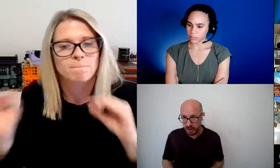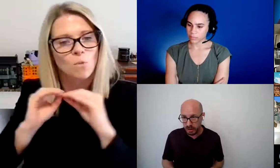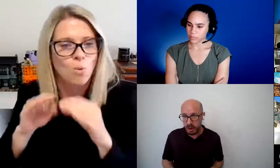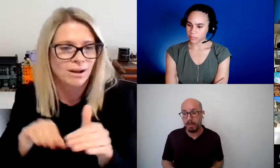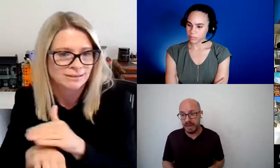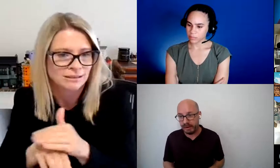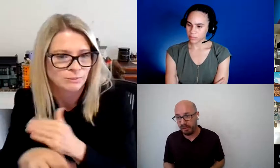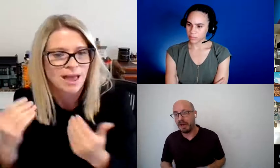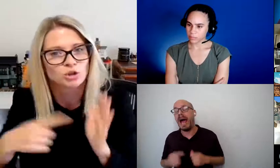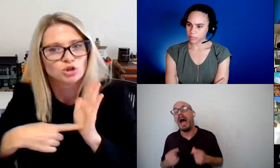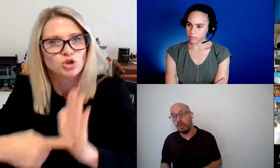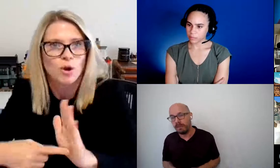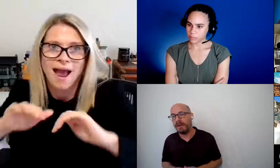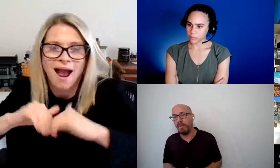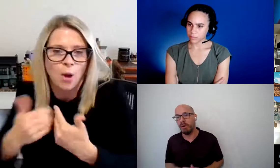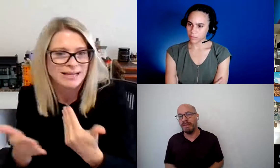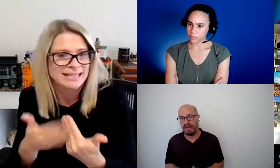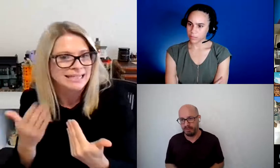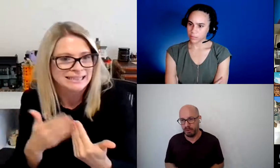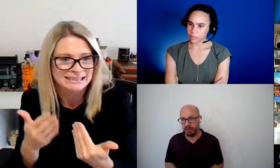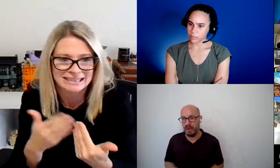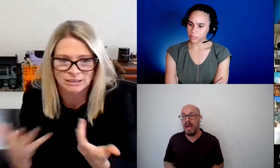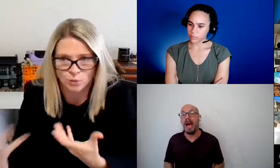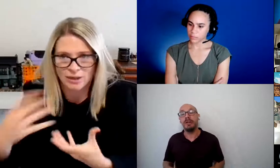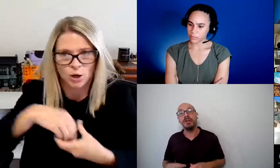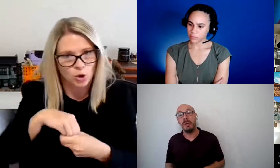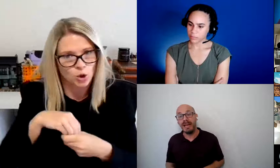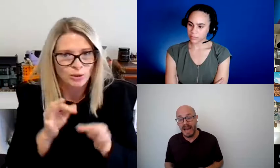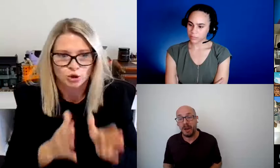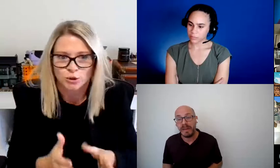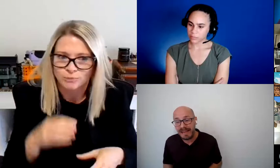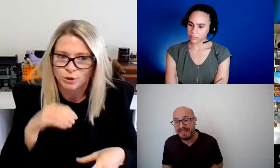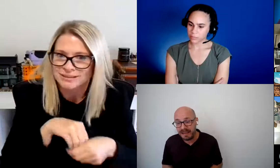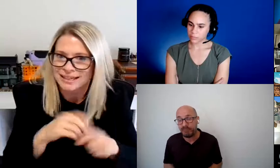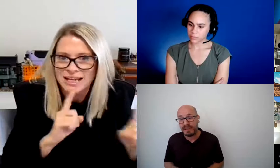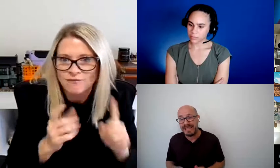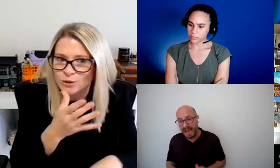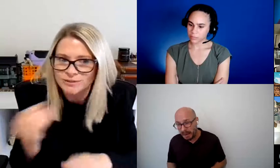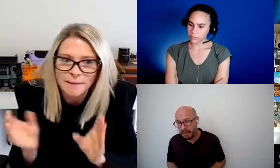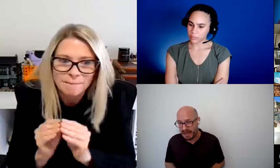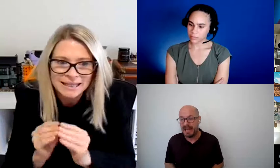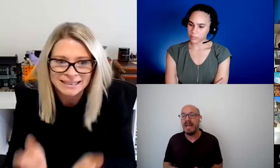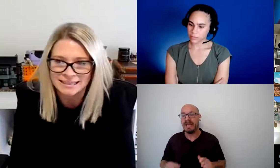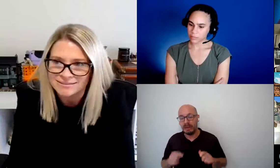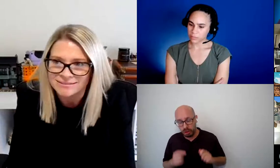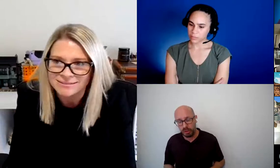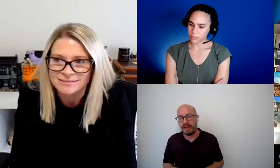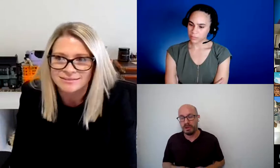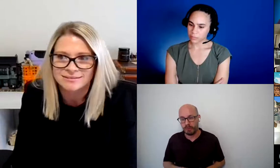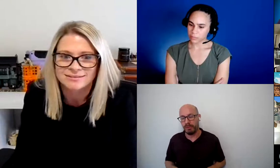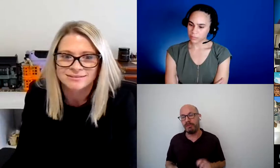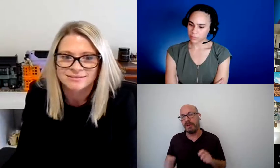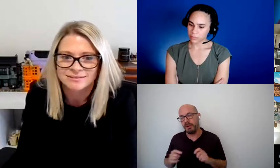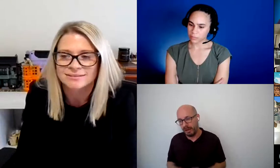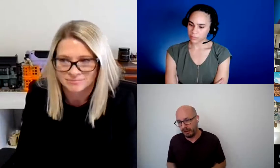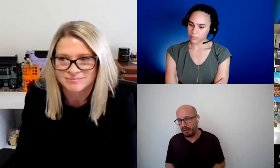companies on how to be more accessible and showing how easy it really can be in including interpreters in your